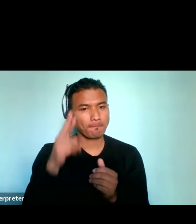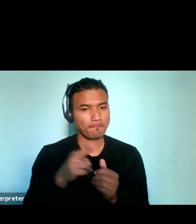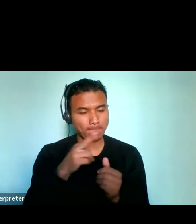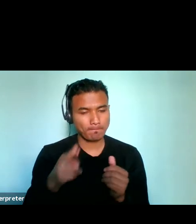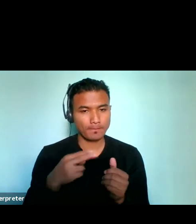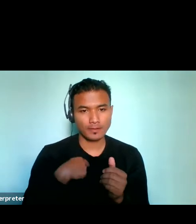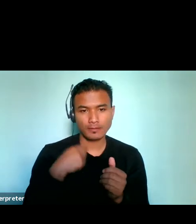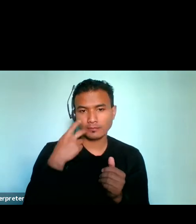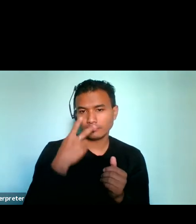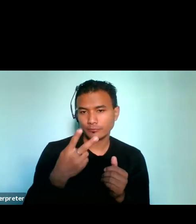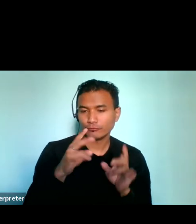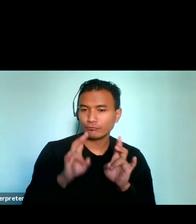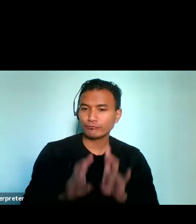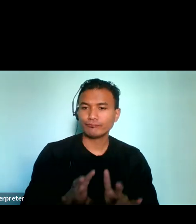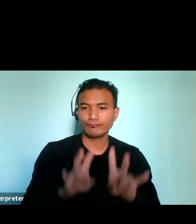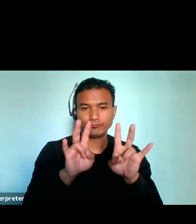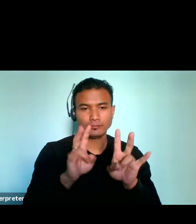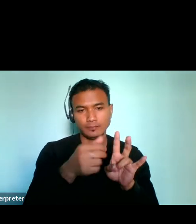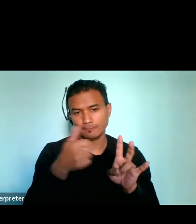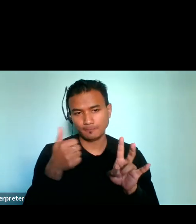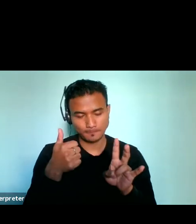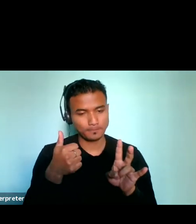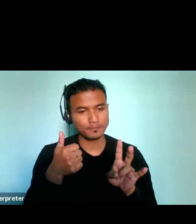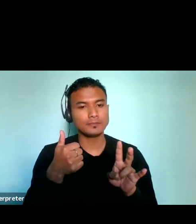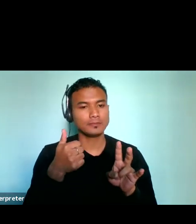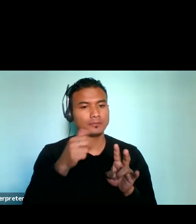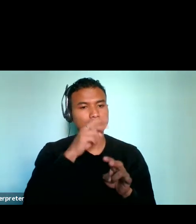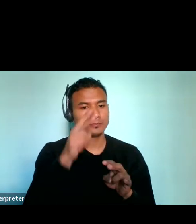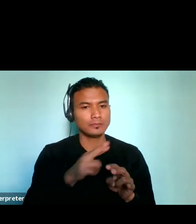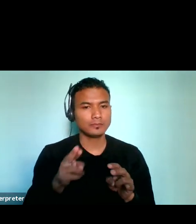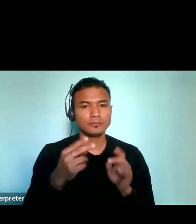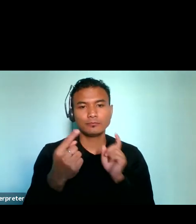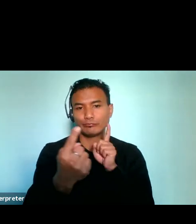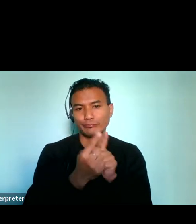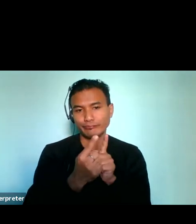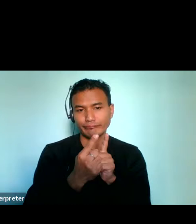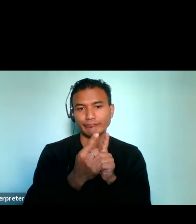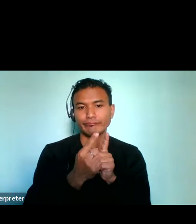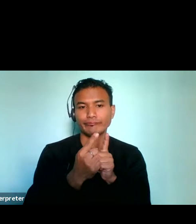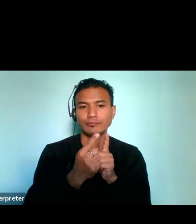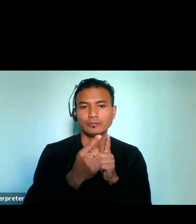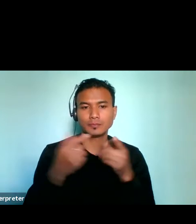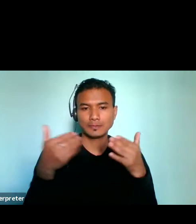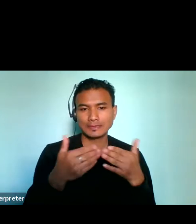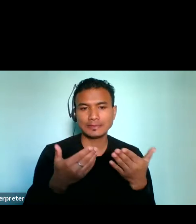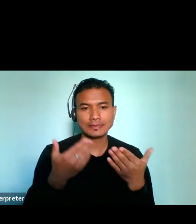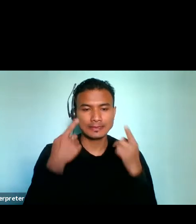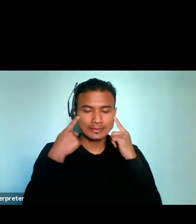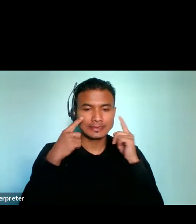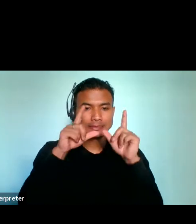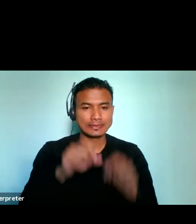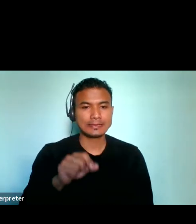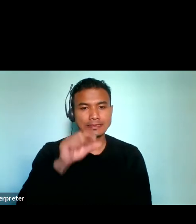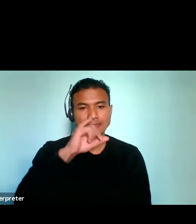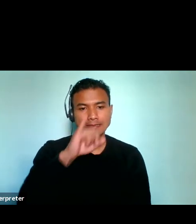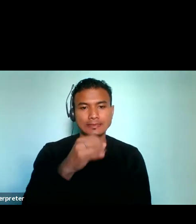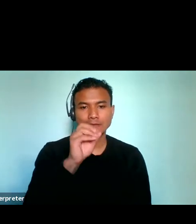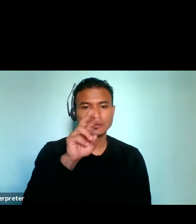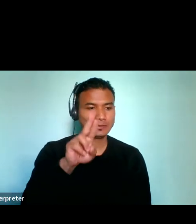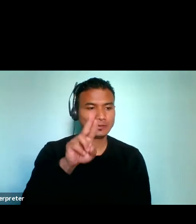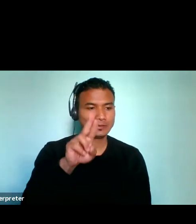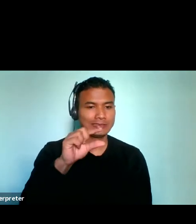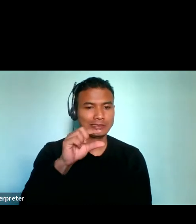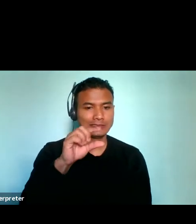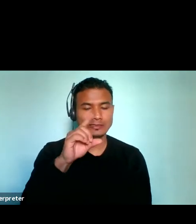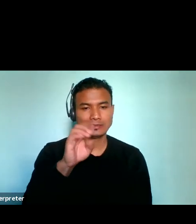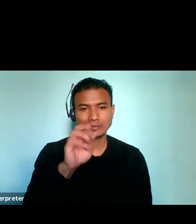We just wish you the best until we see you face to face in Jordan. You know, we've all struggled during this period of